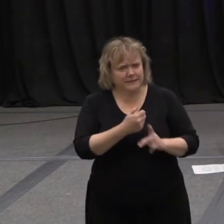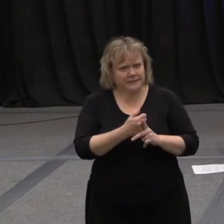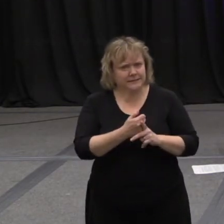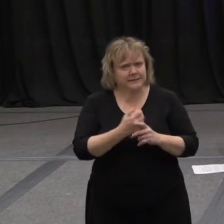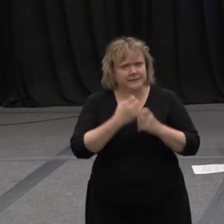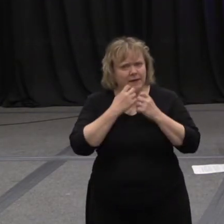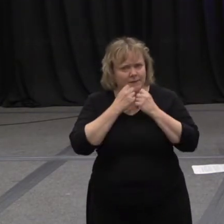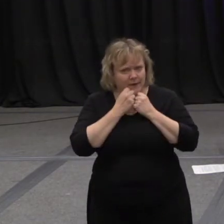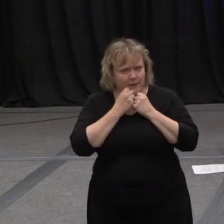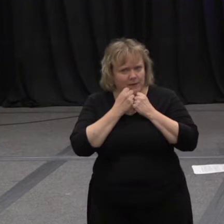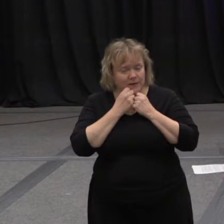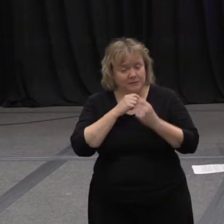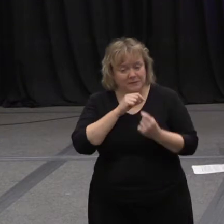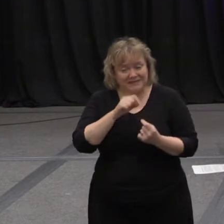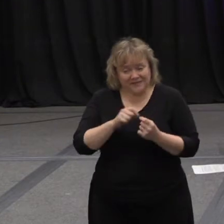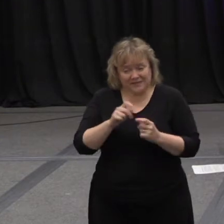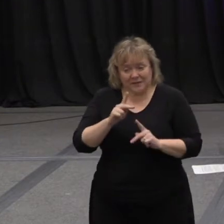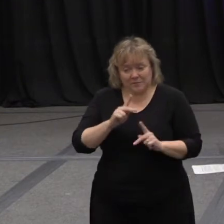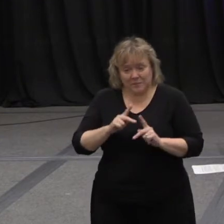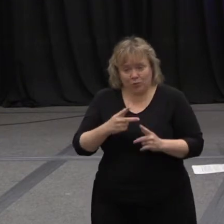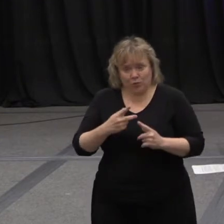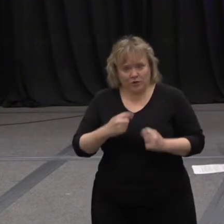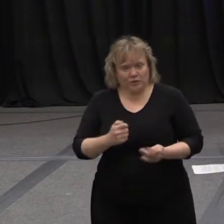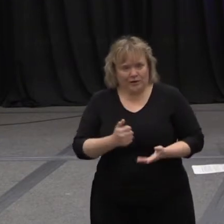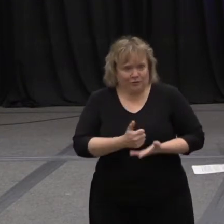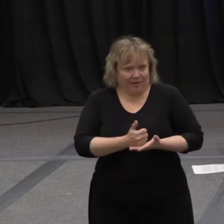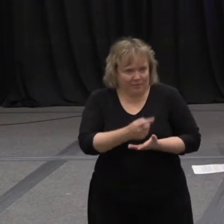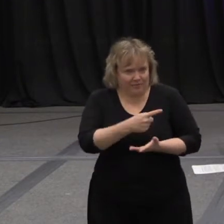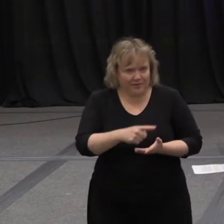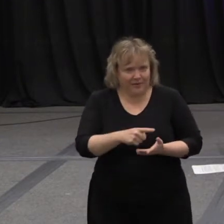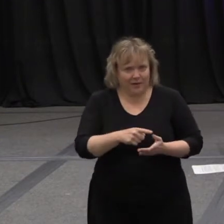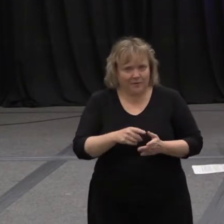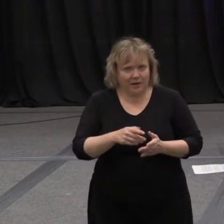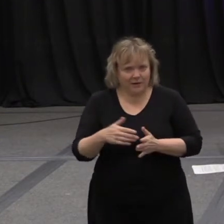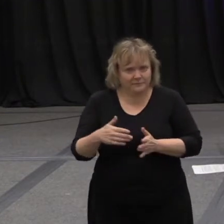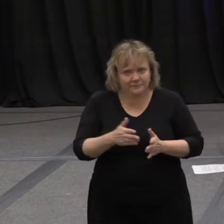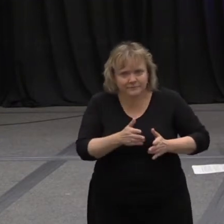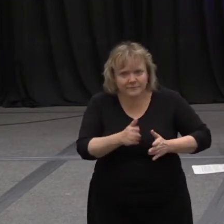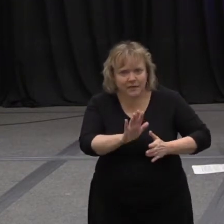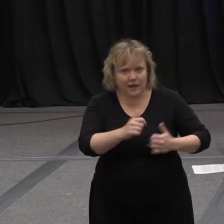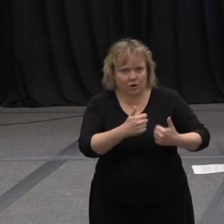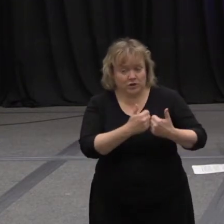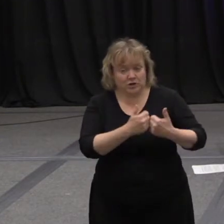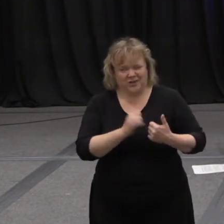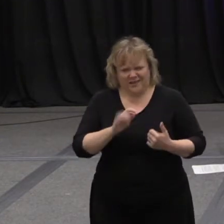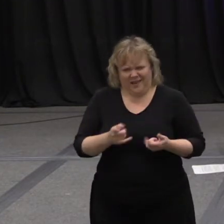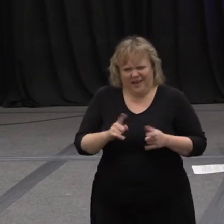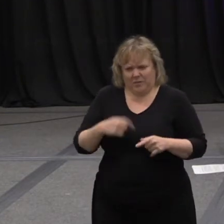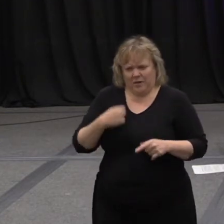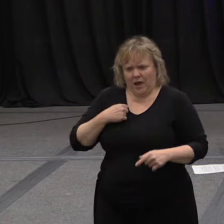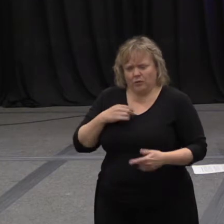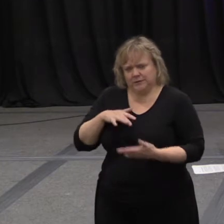help other people navigate their own challenges, this came up in seminary a lot, like, what is your